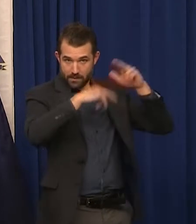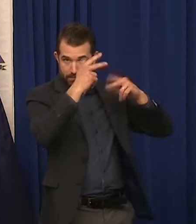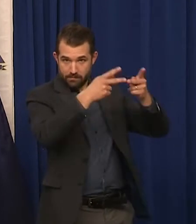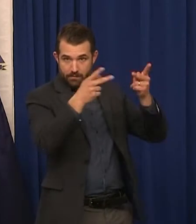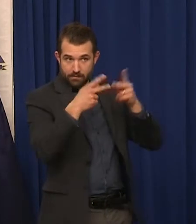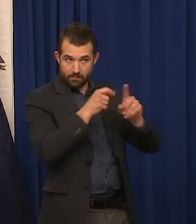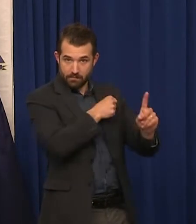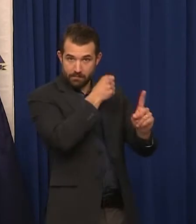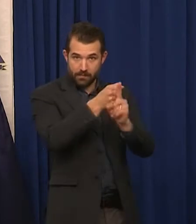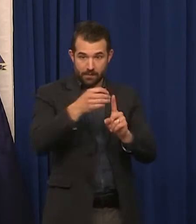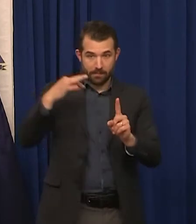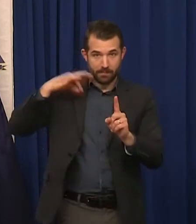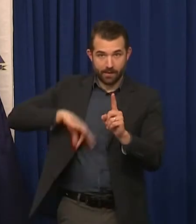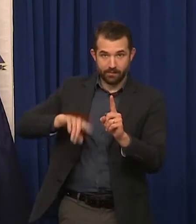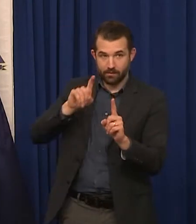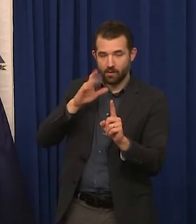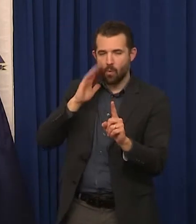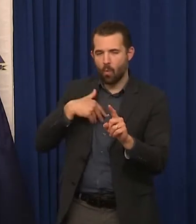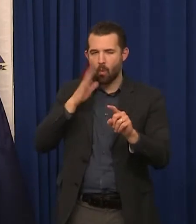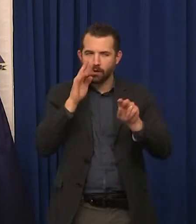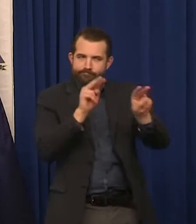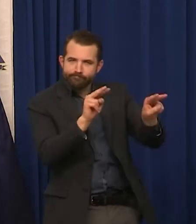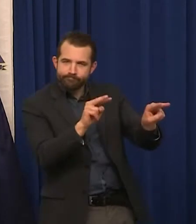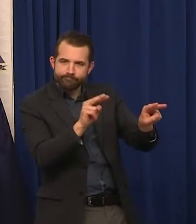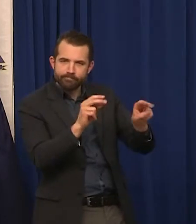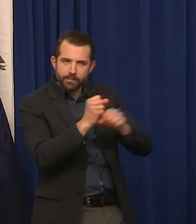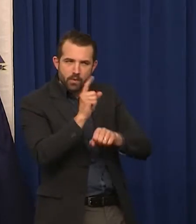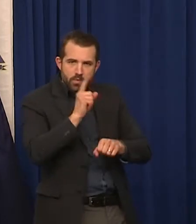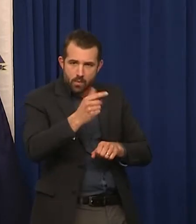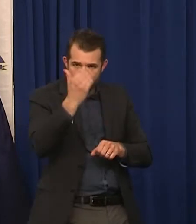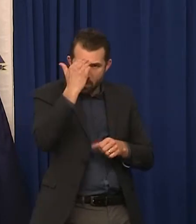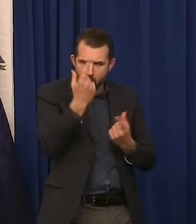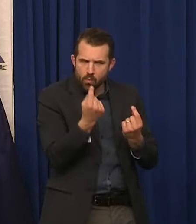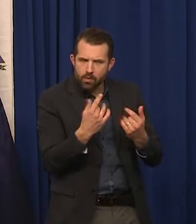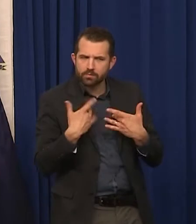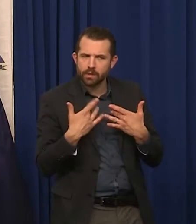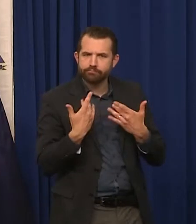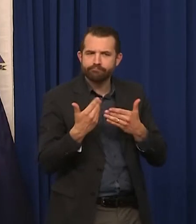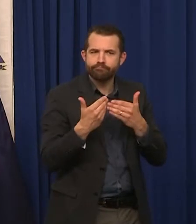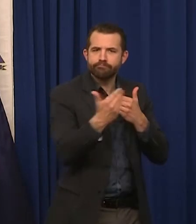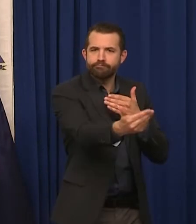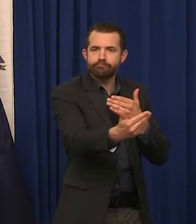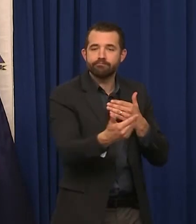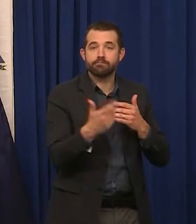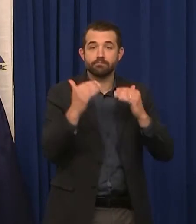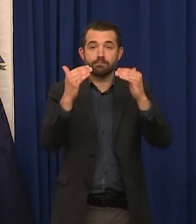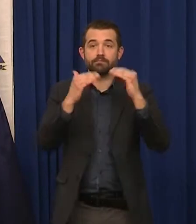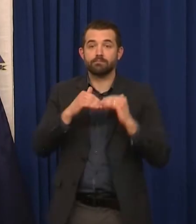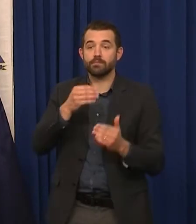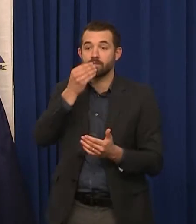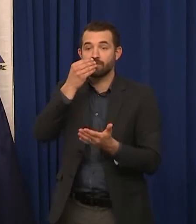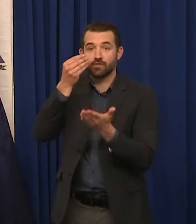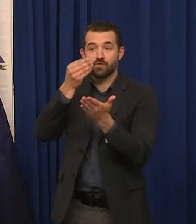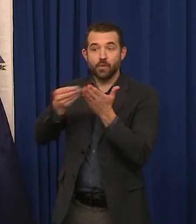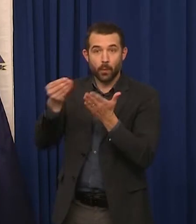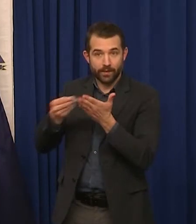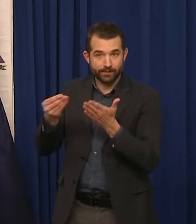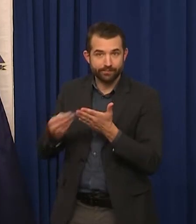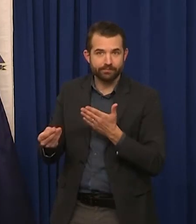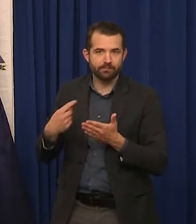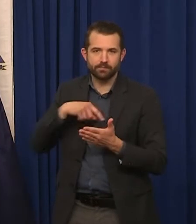eyes on them so we can keep tabs on what's going on. Now, with respect to grocery stores, that too has been an item of